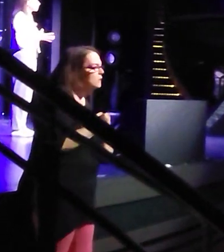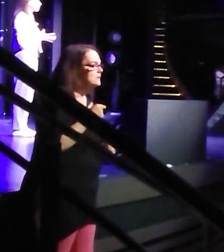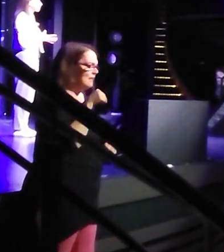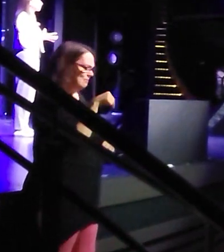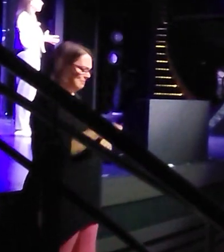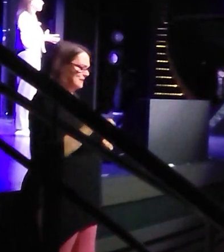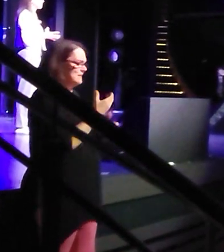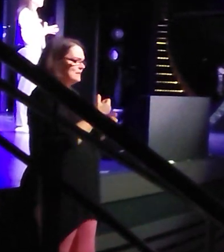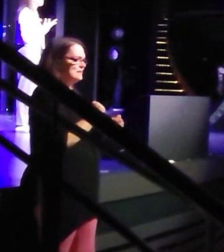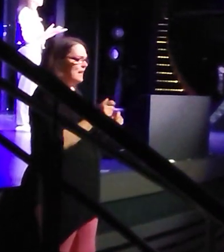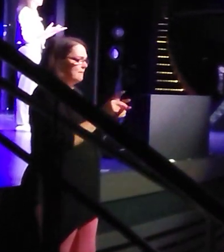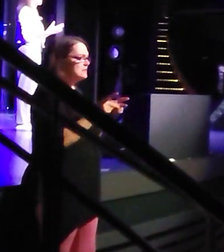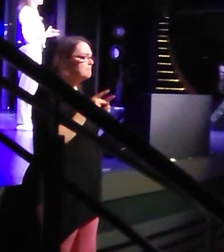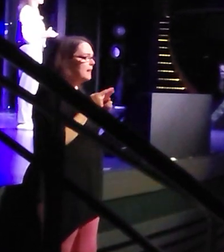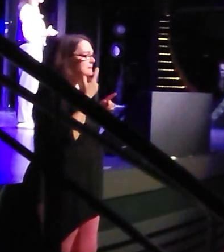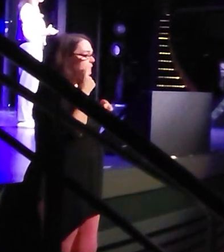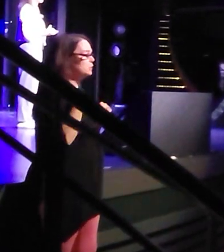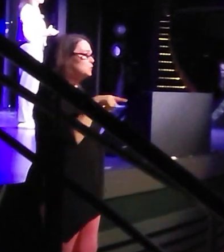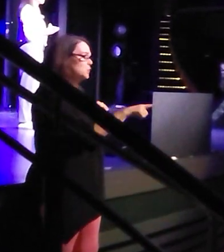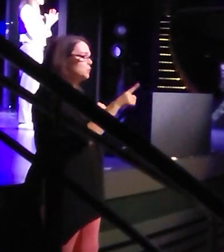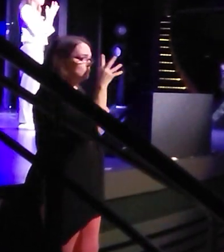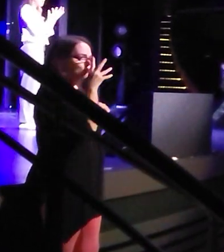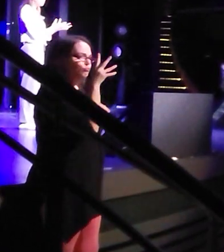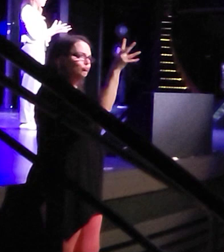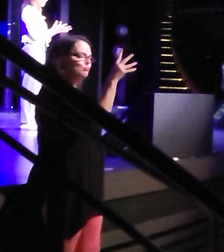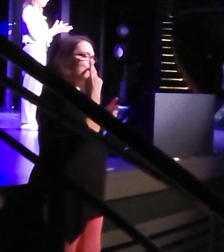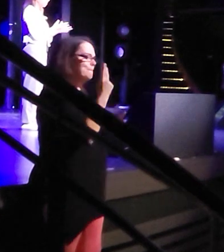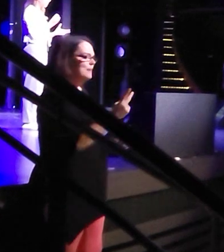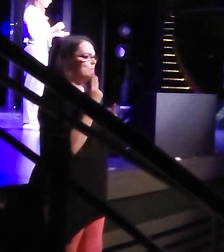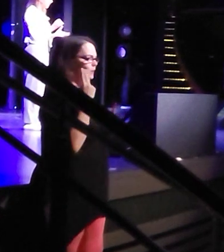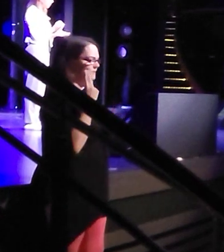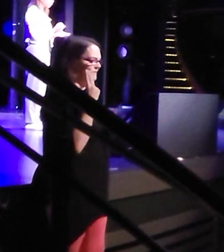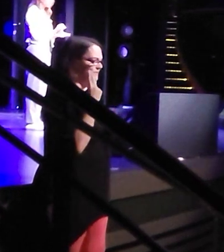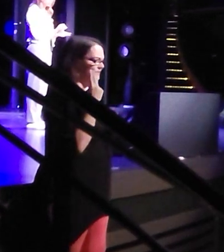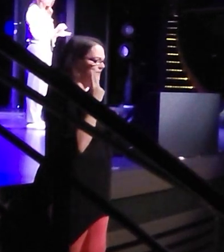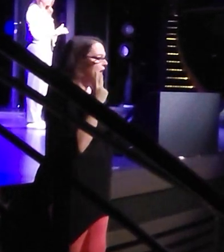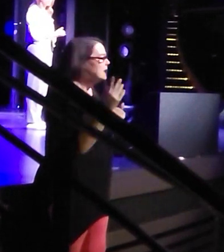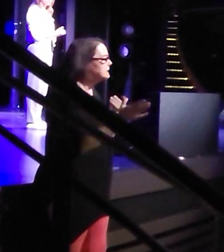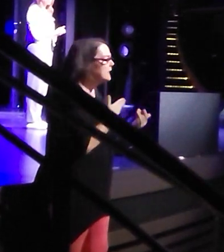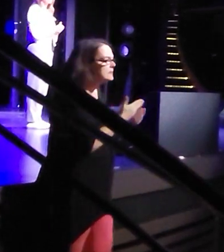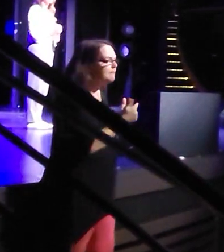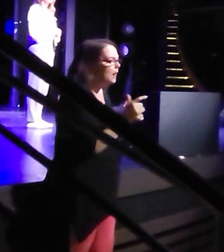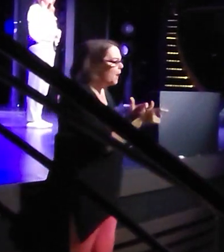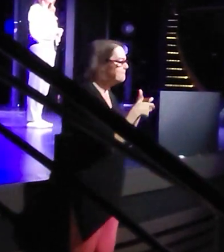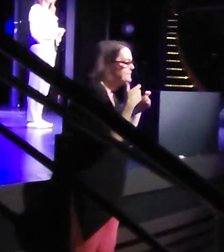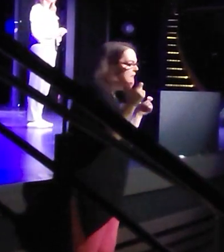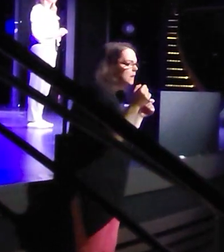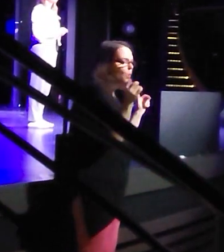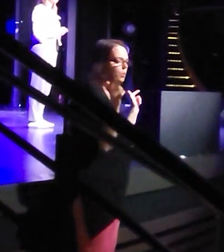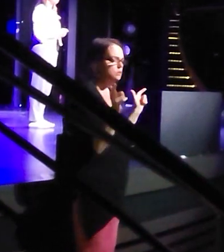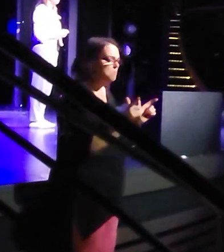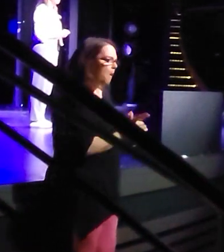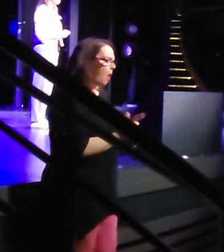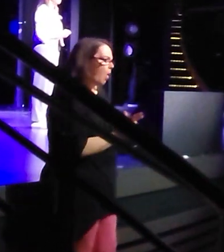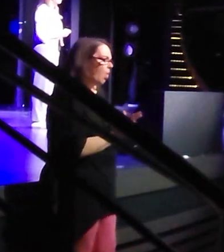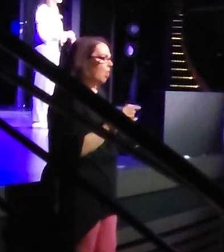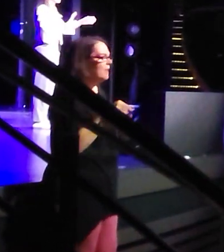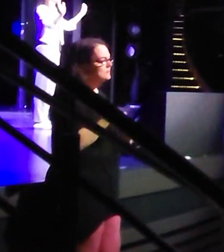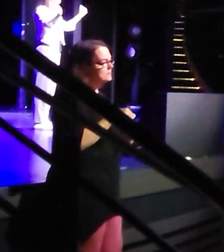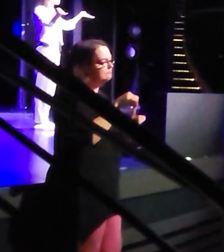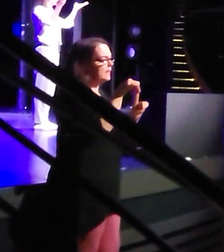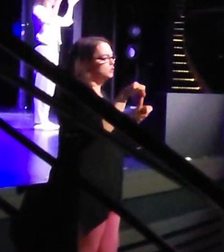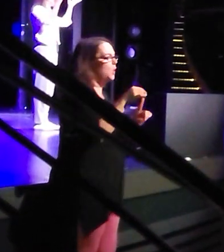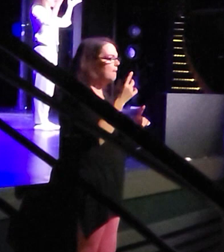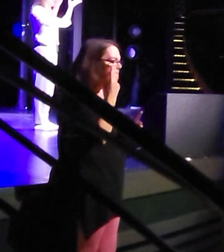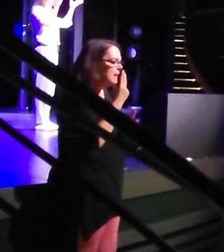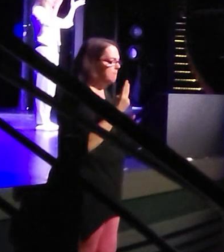space for you to just create memories. No matter how big, no matter how small, but special memories. So